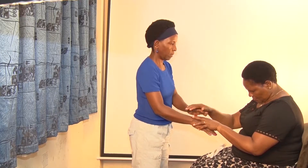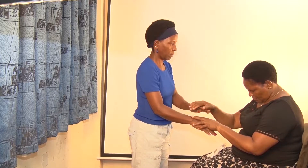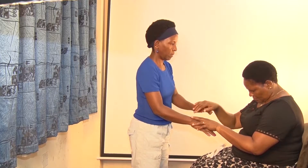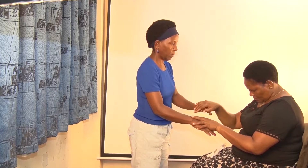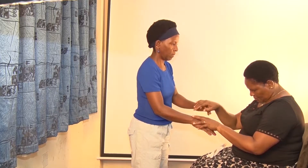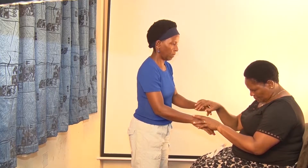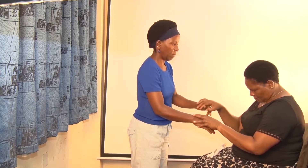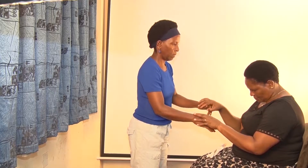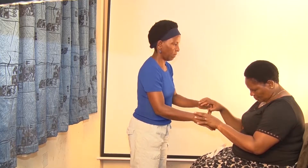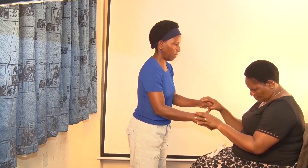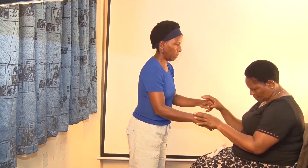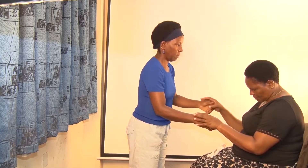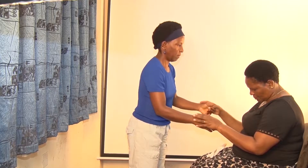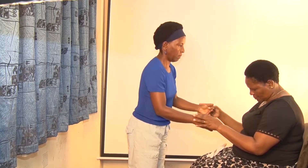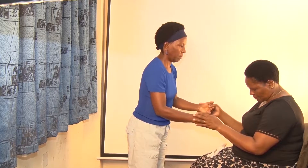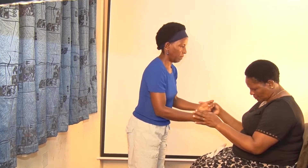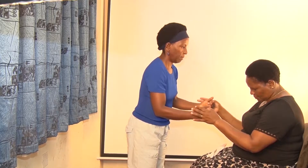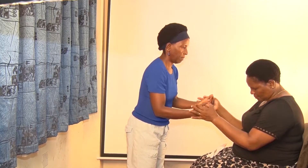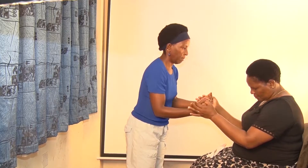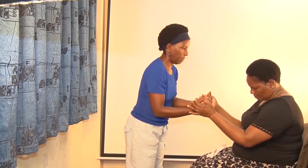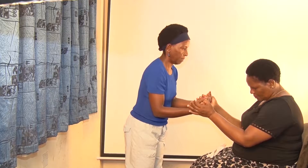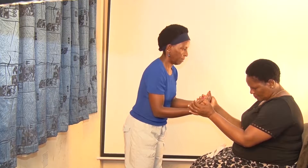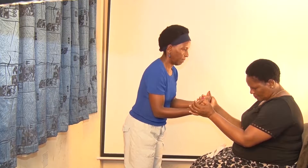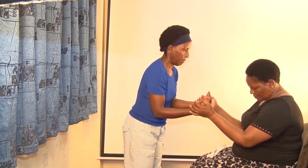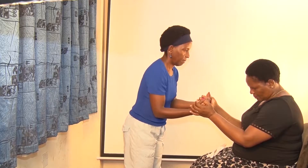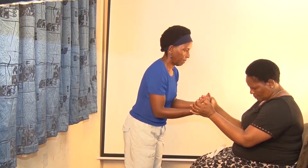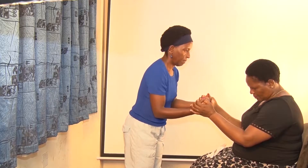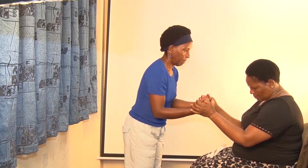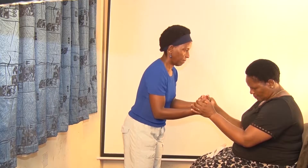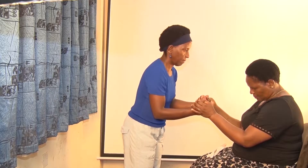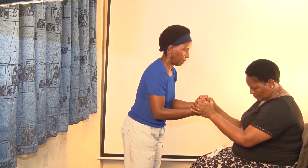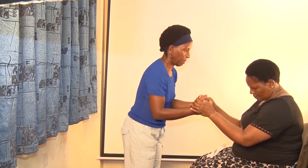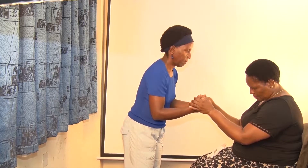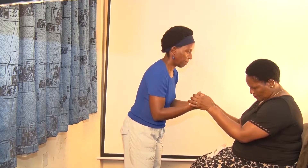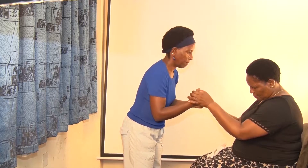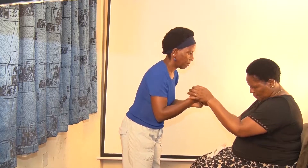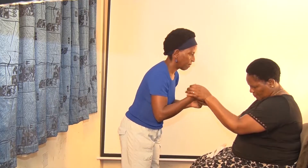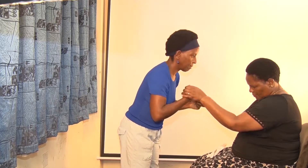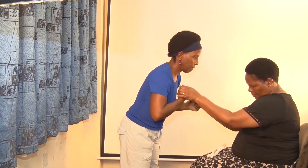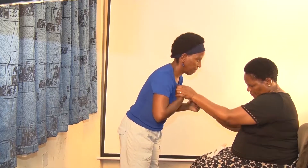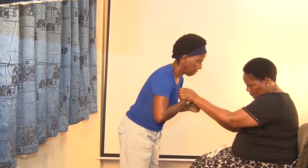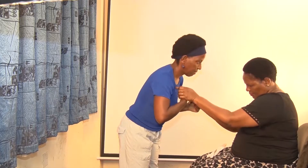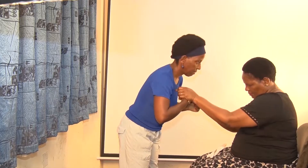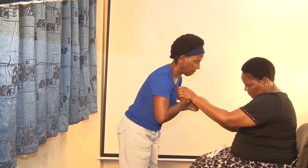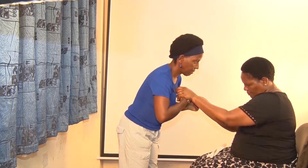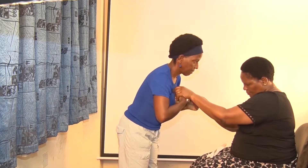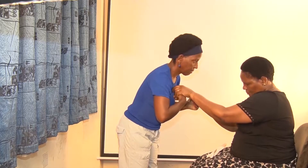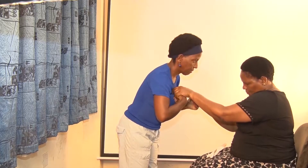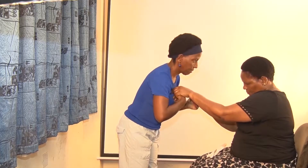that, you allow them time to feel your presence, to smell